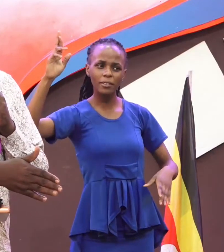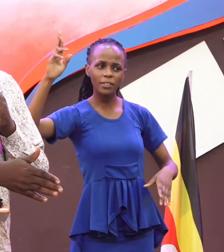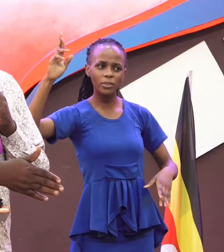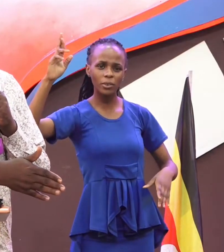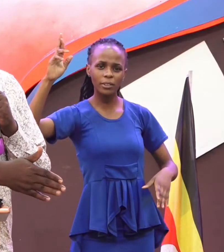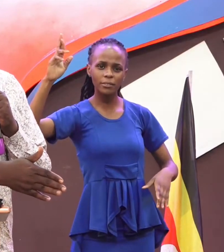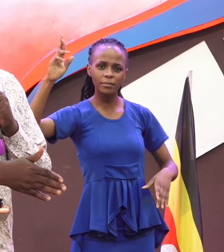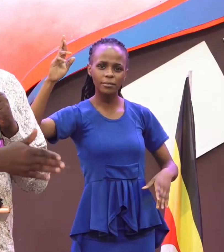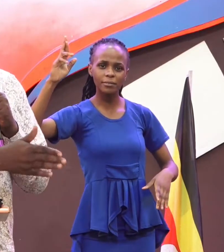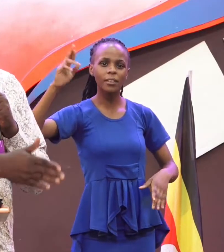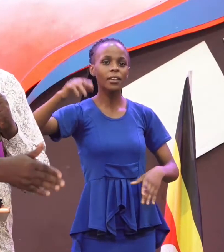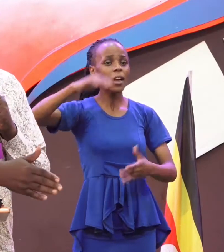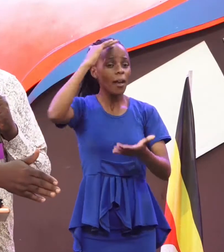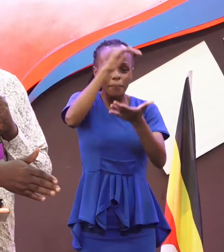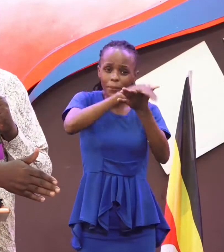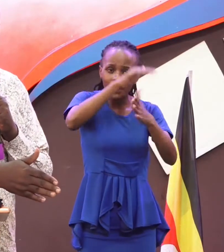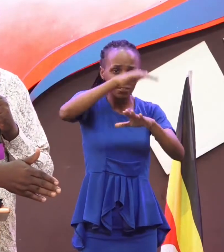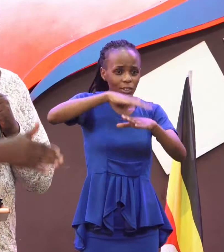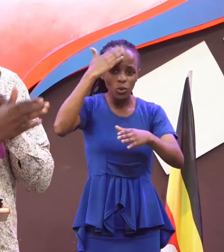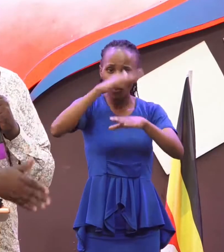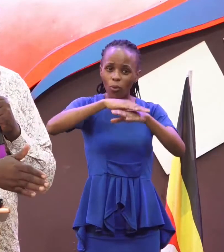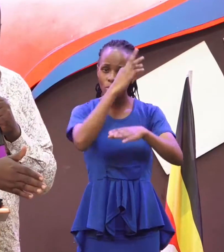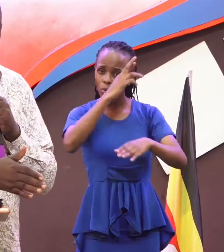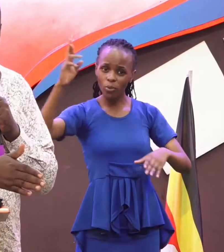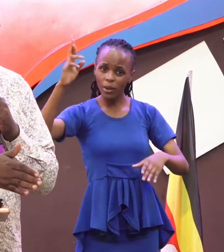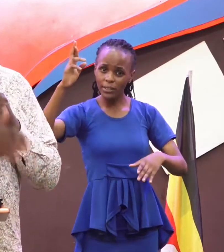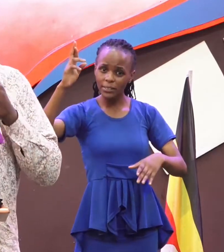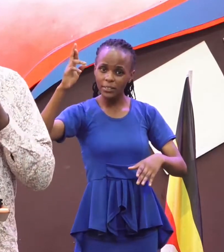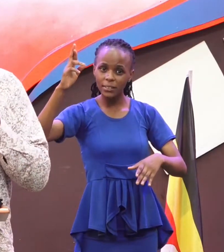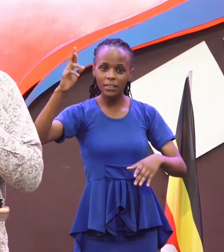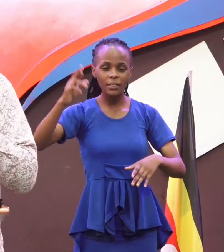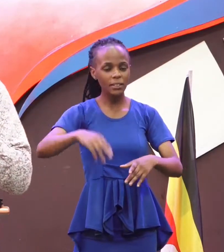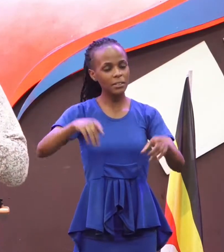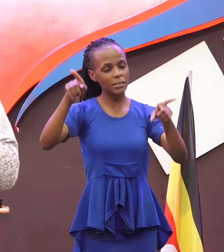The believers on the right. Those who believe in Jesus on the right.